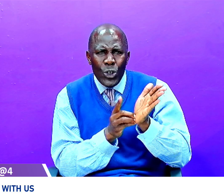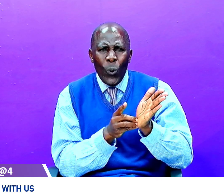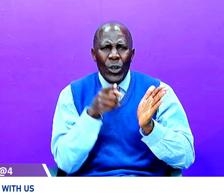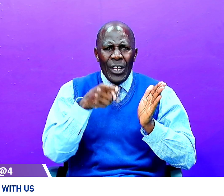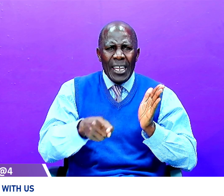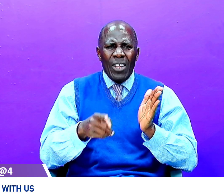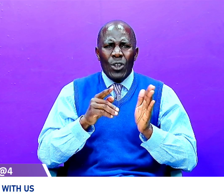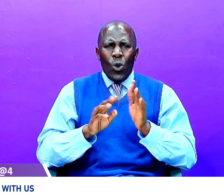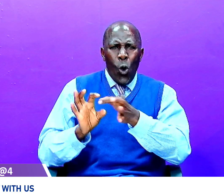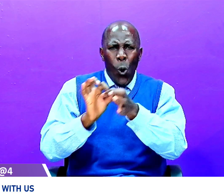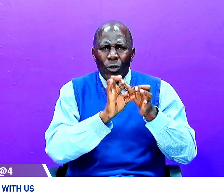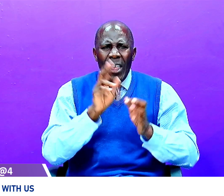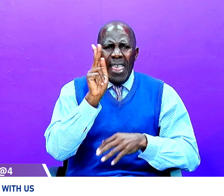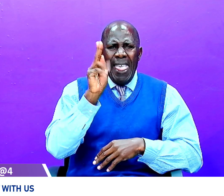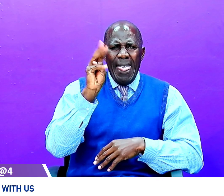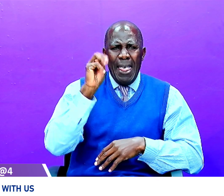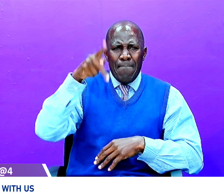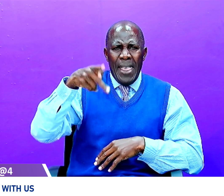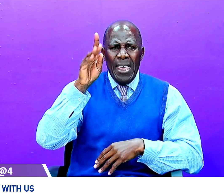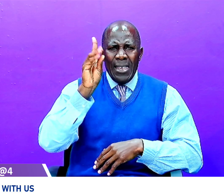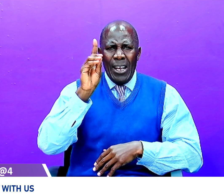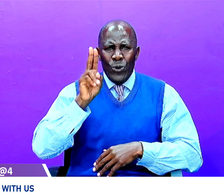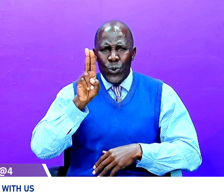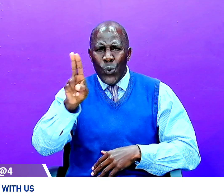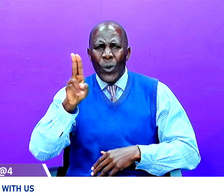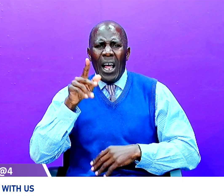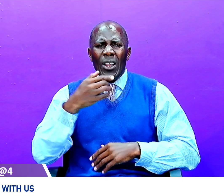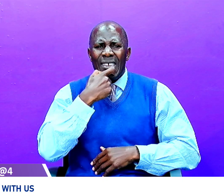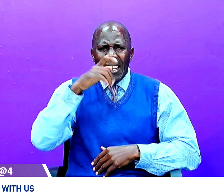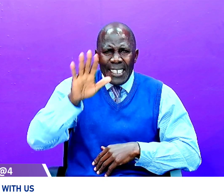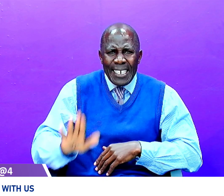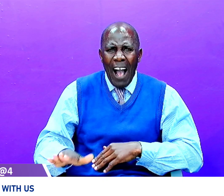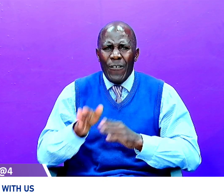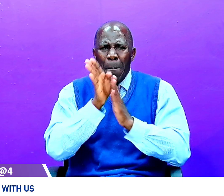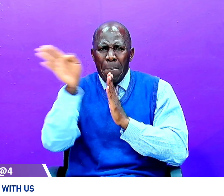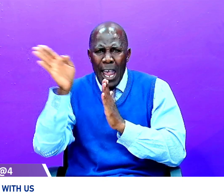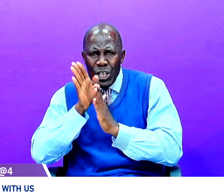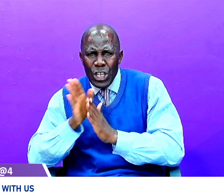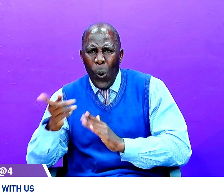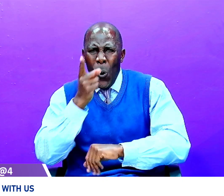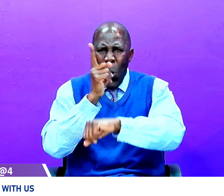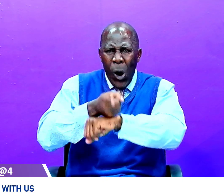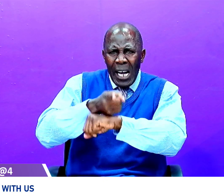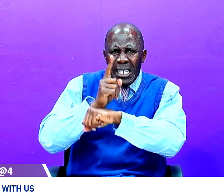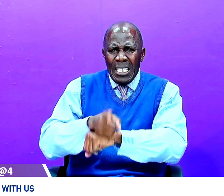Medical Practitioners, Pharmaceuticals and Dentists Union in Nyanza branch warns of